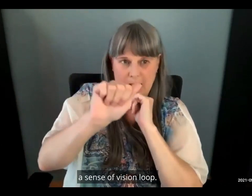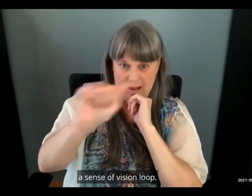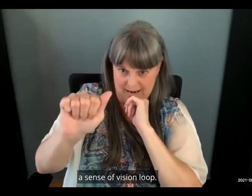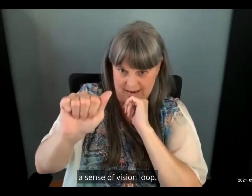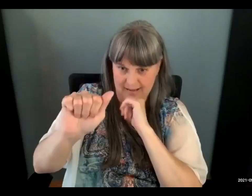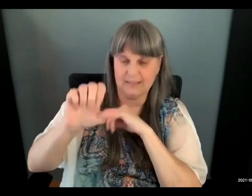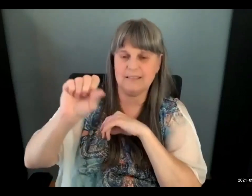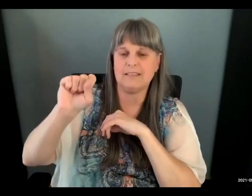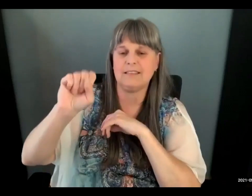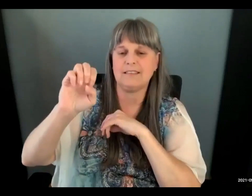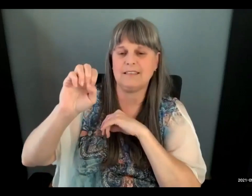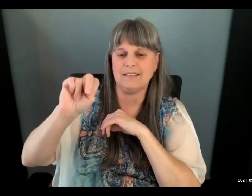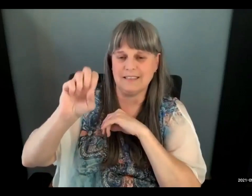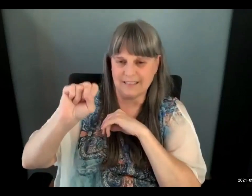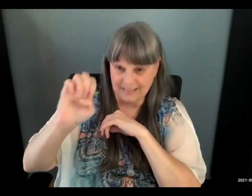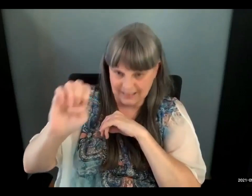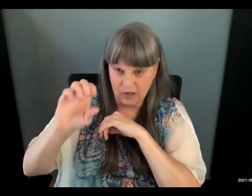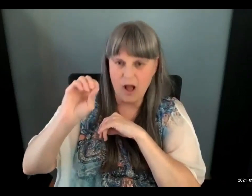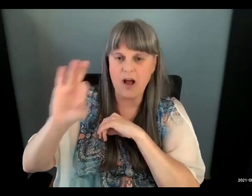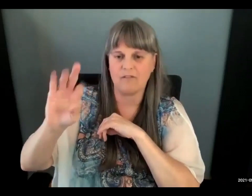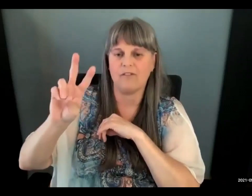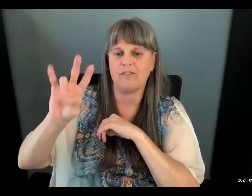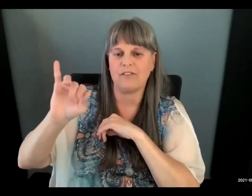vision loop.